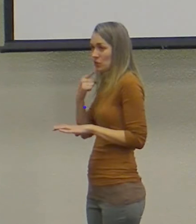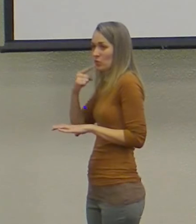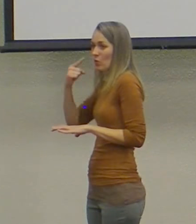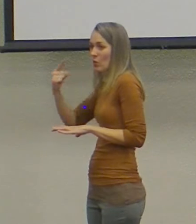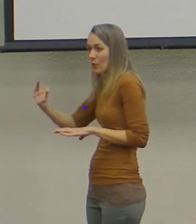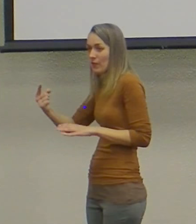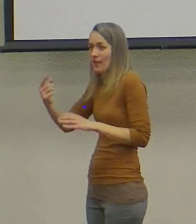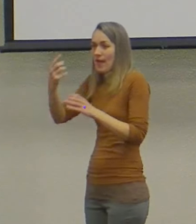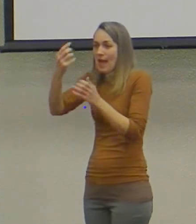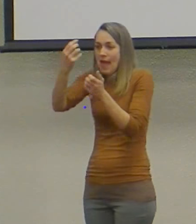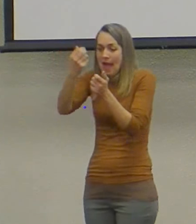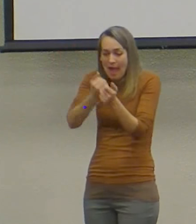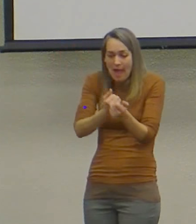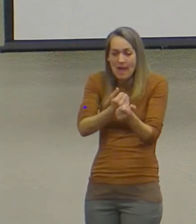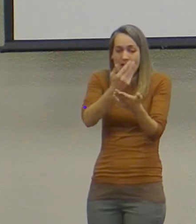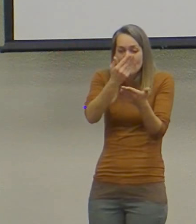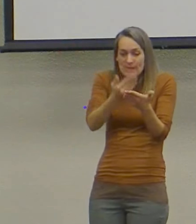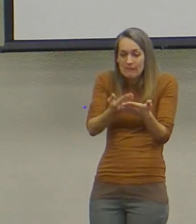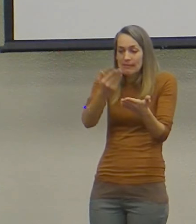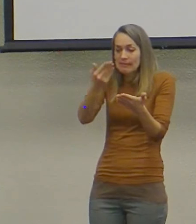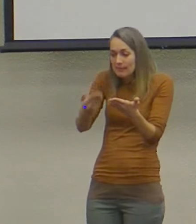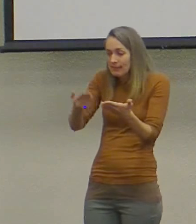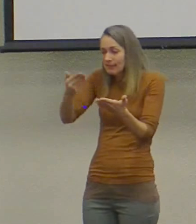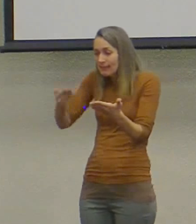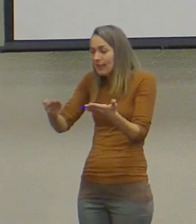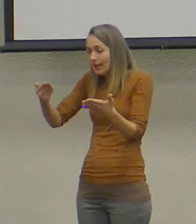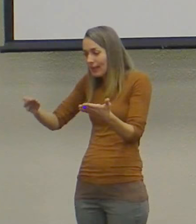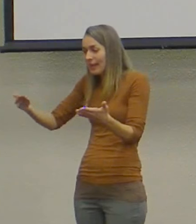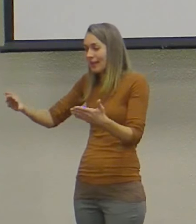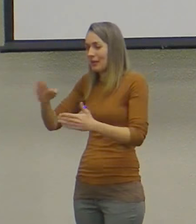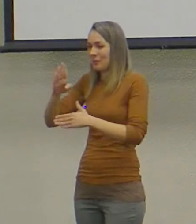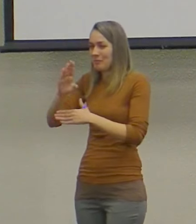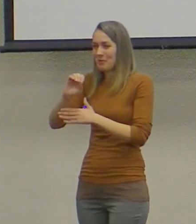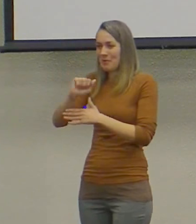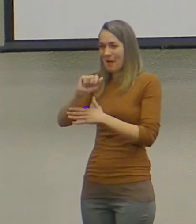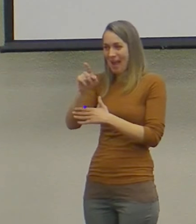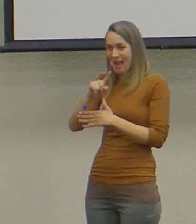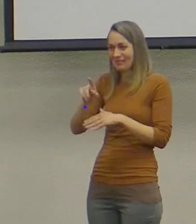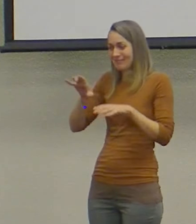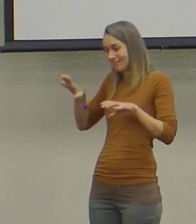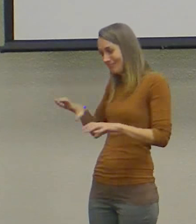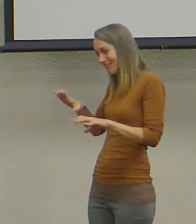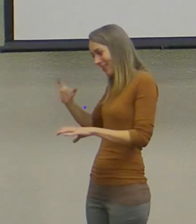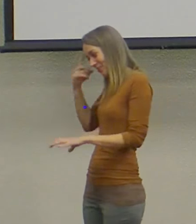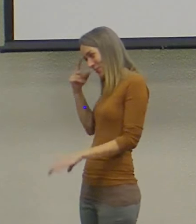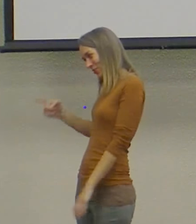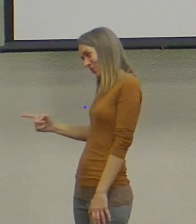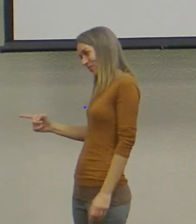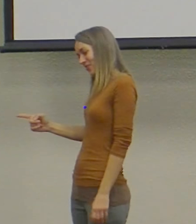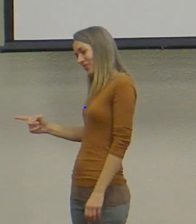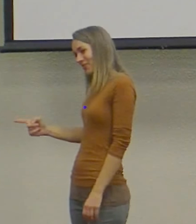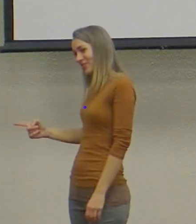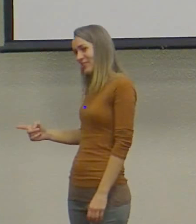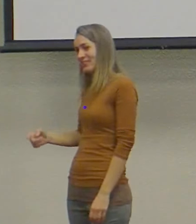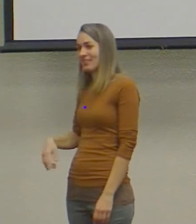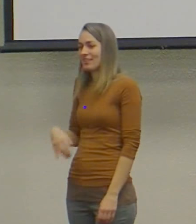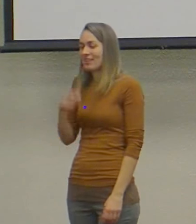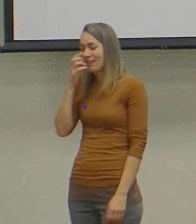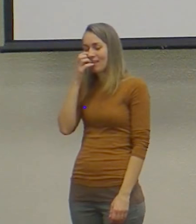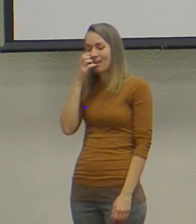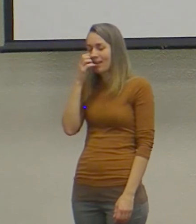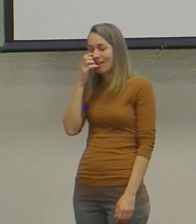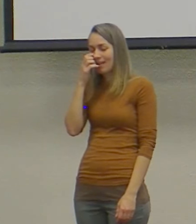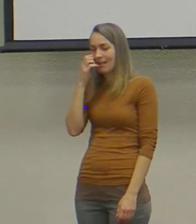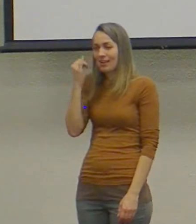her everything that Boaz had done for her. If you cannot go